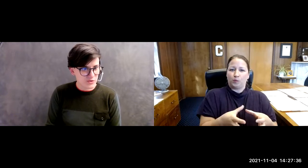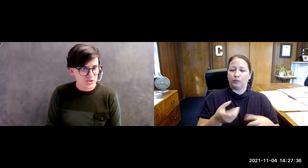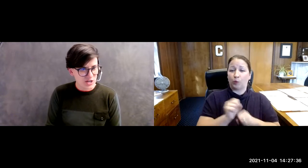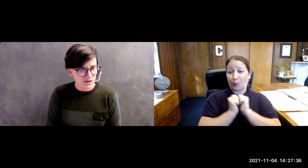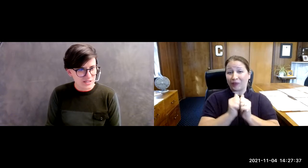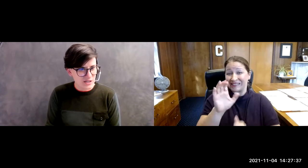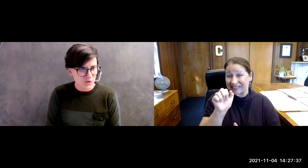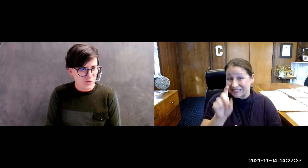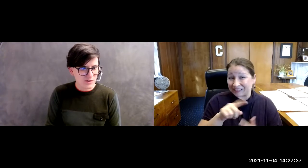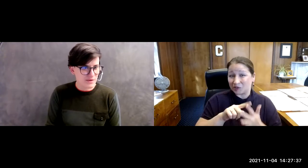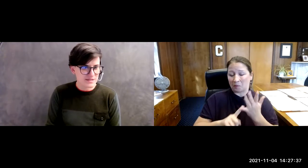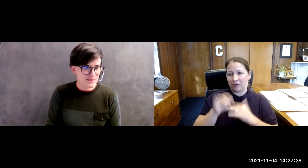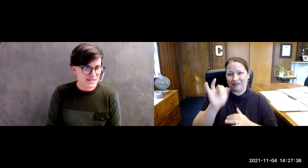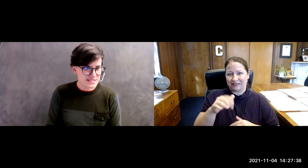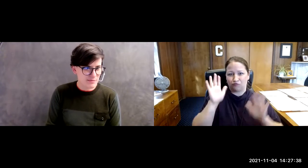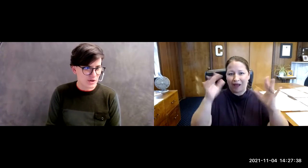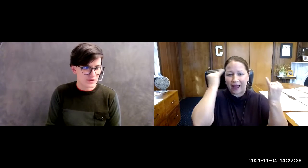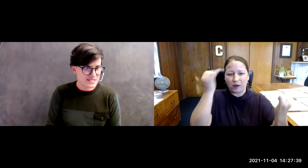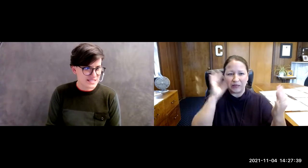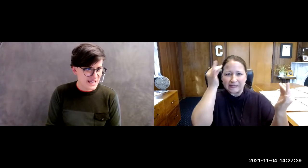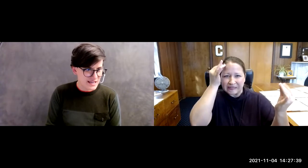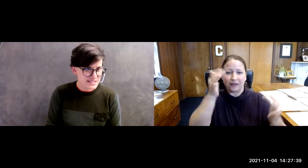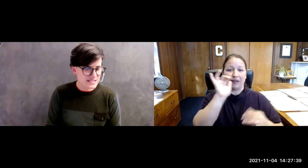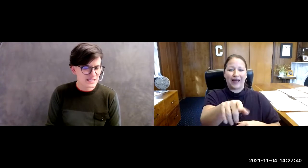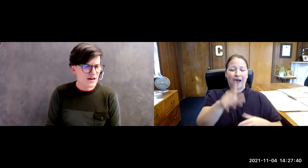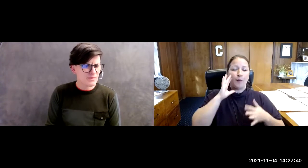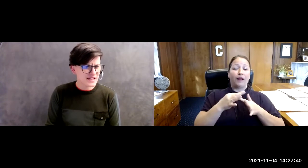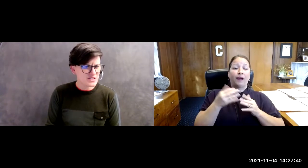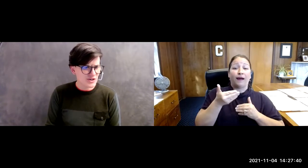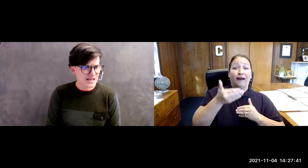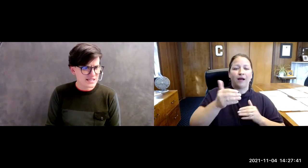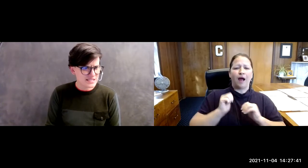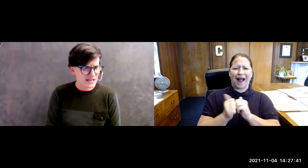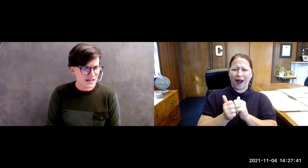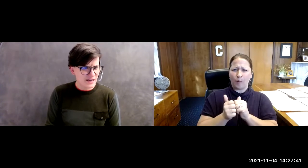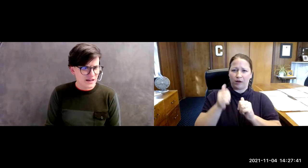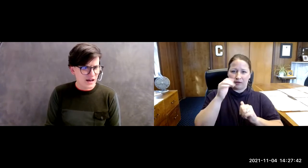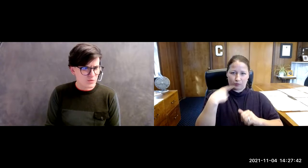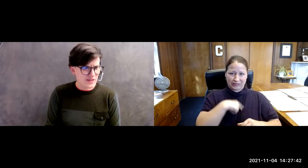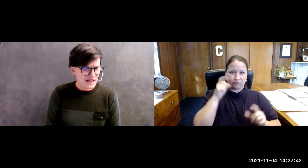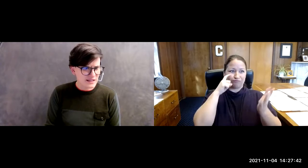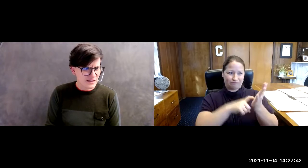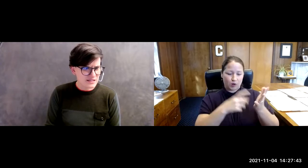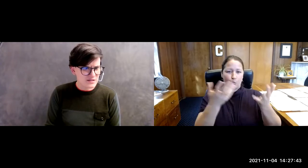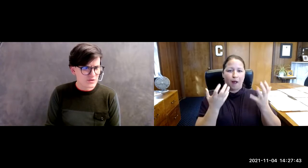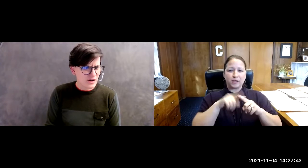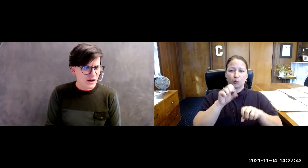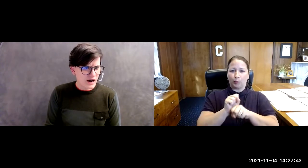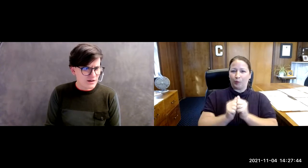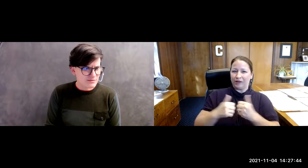through JRD or maybe something separate with CEASD. But that's a great idea. And that can lead to,